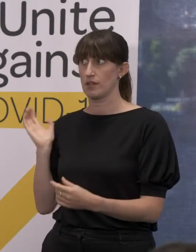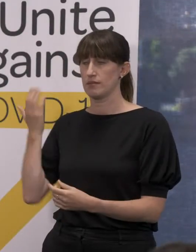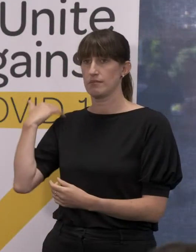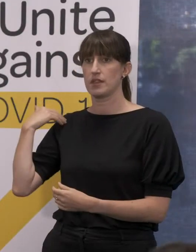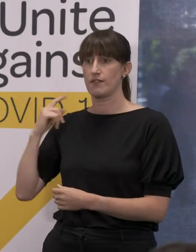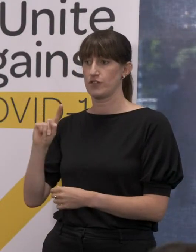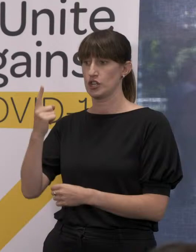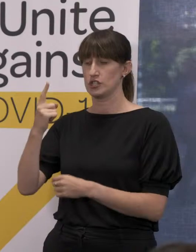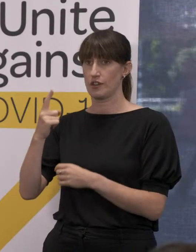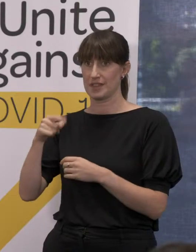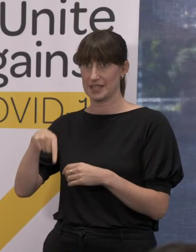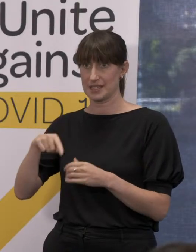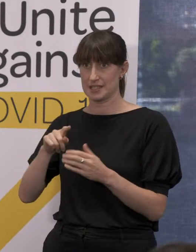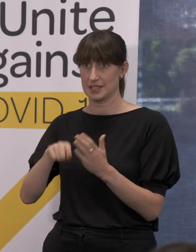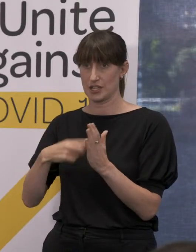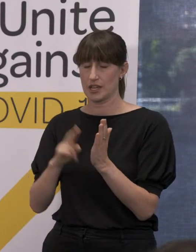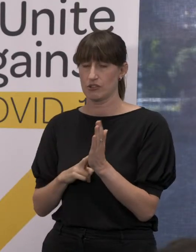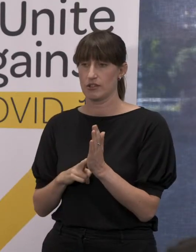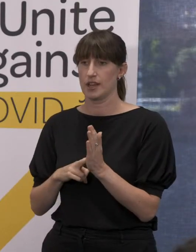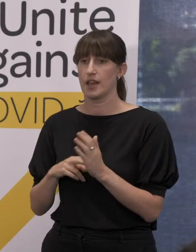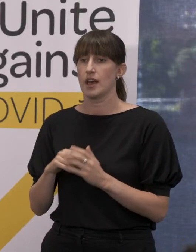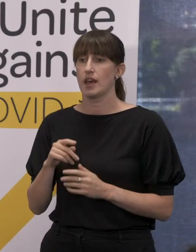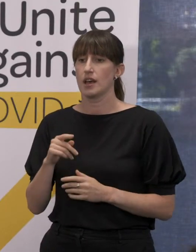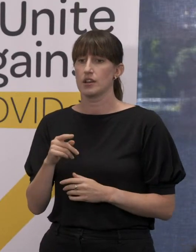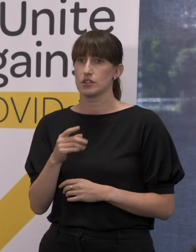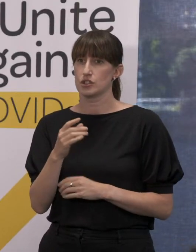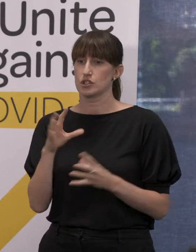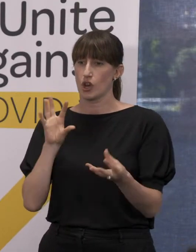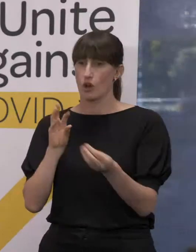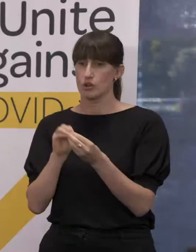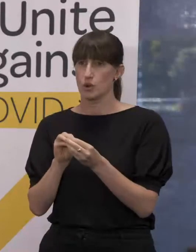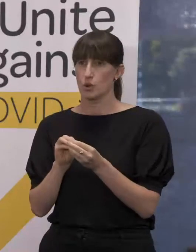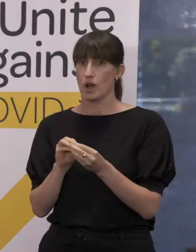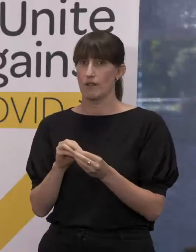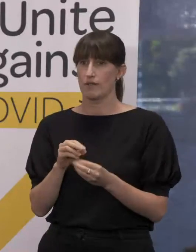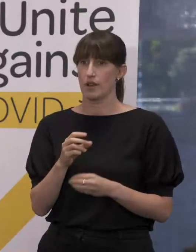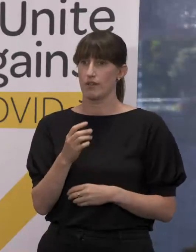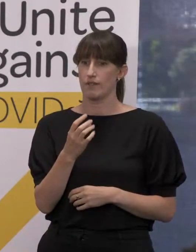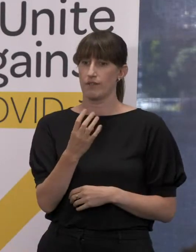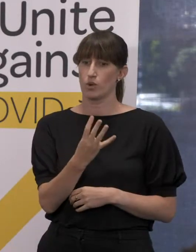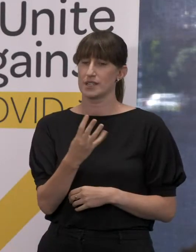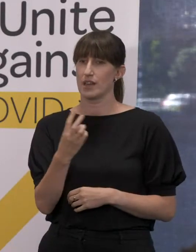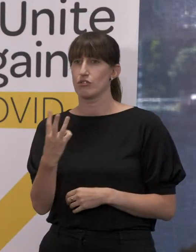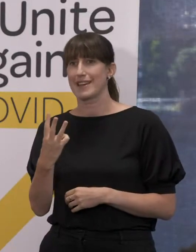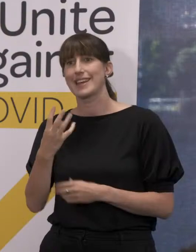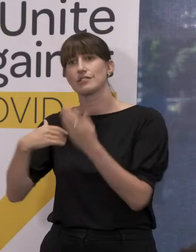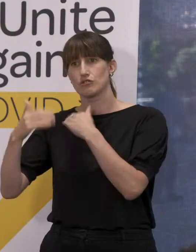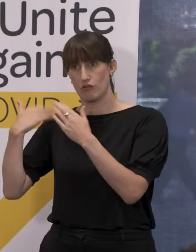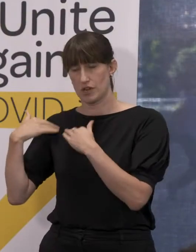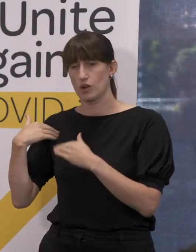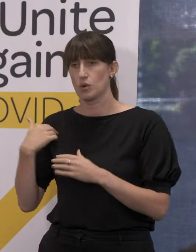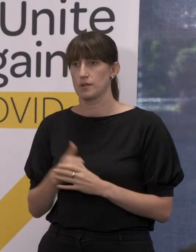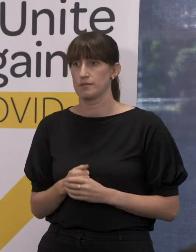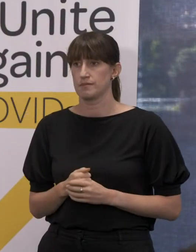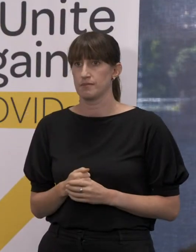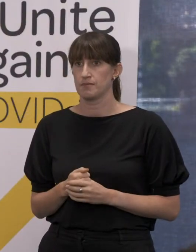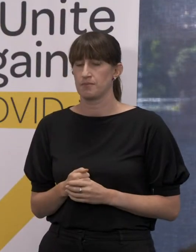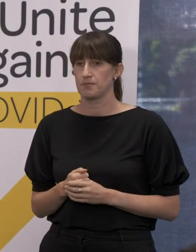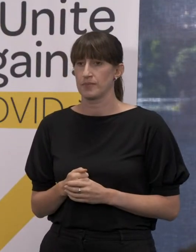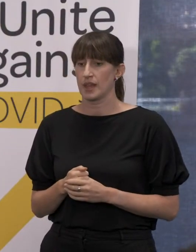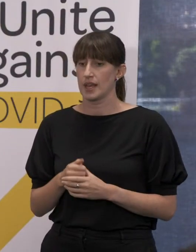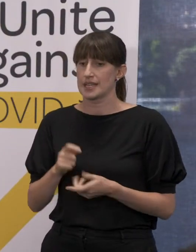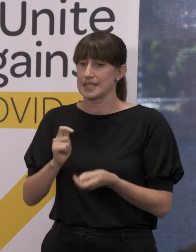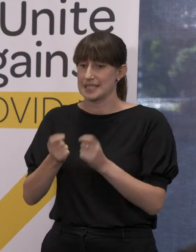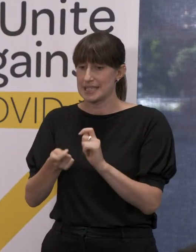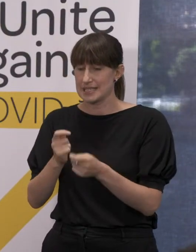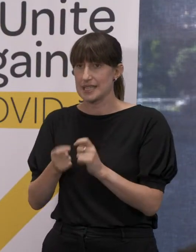43 historical cases have been identified out of 363 in total. Now, information on testing and app usage will be